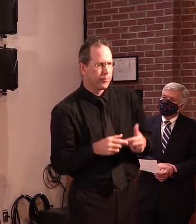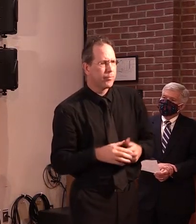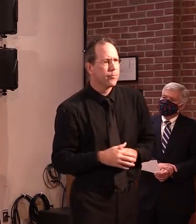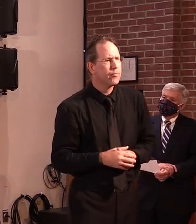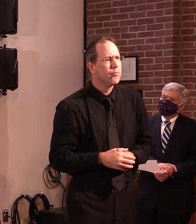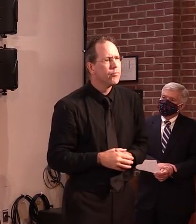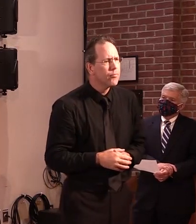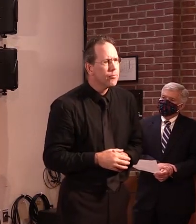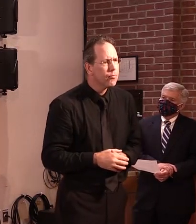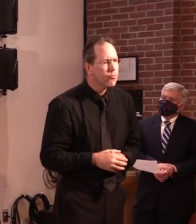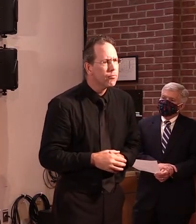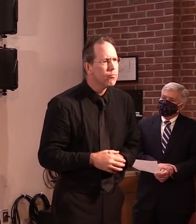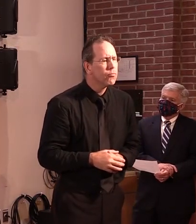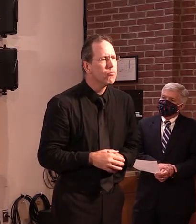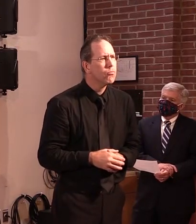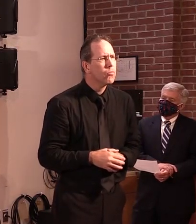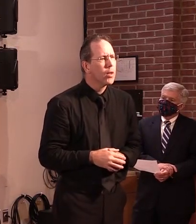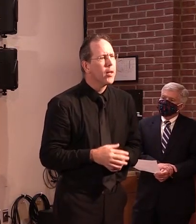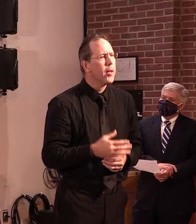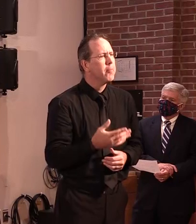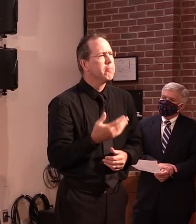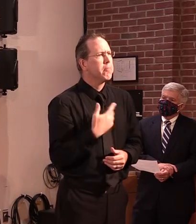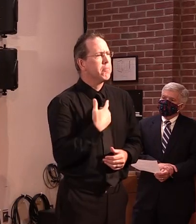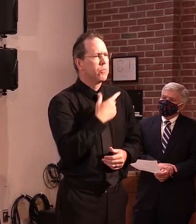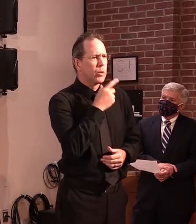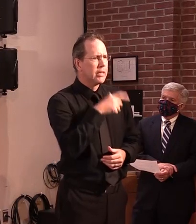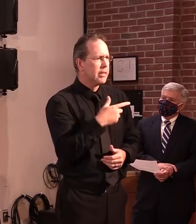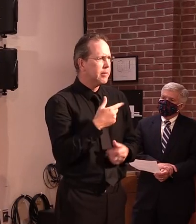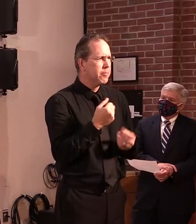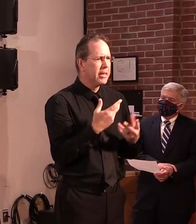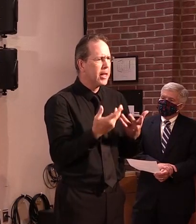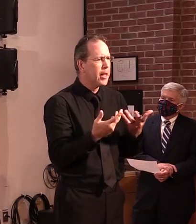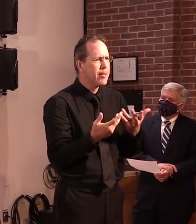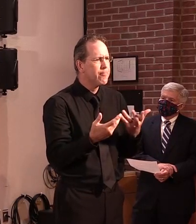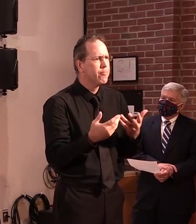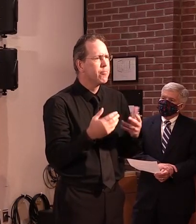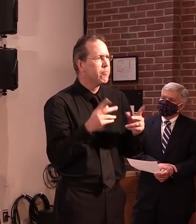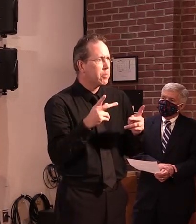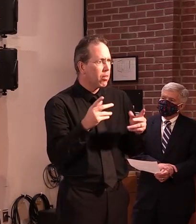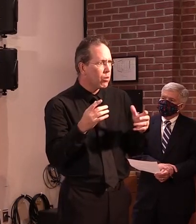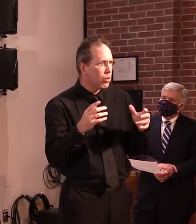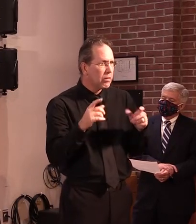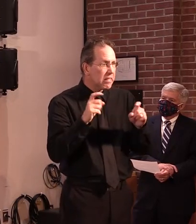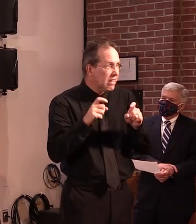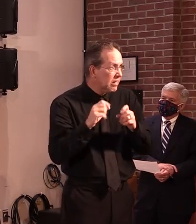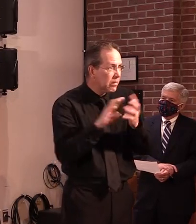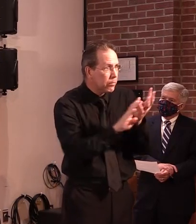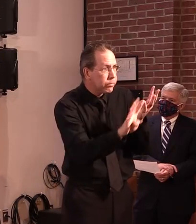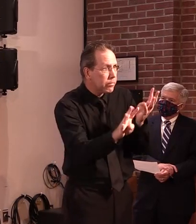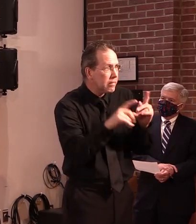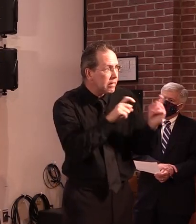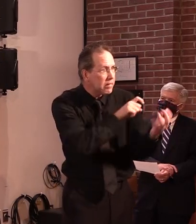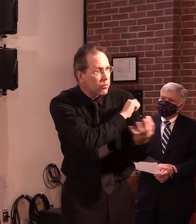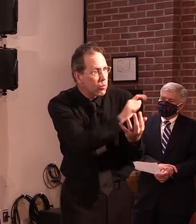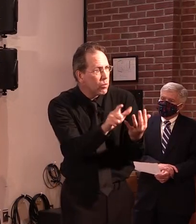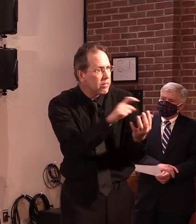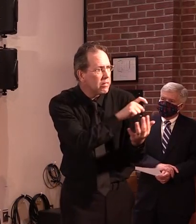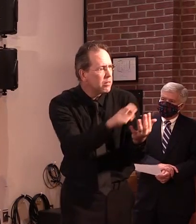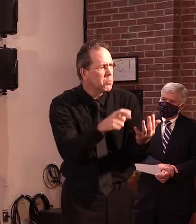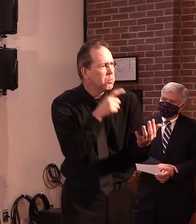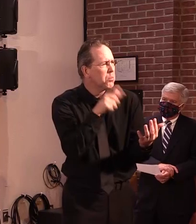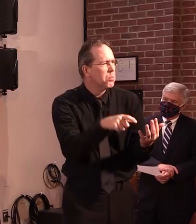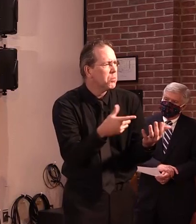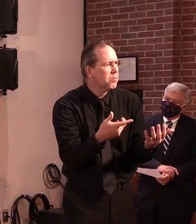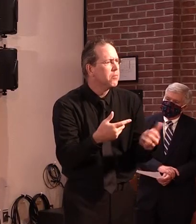for abundant members of the school community to be tested. Once the contact tracing is